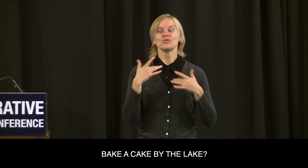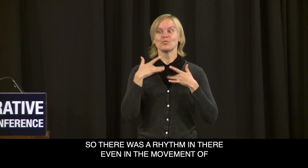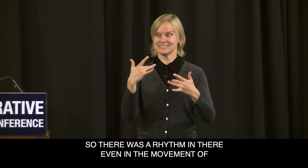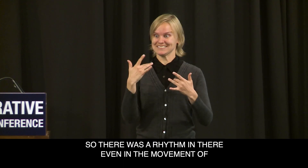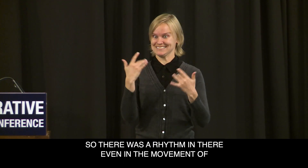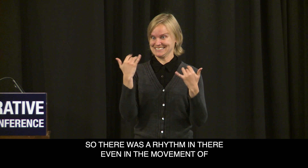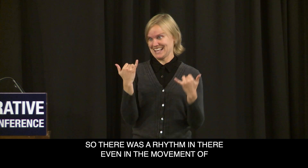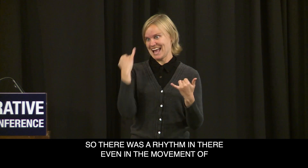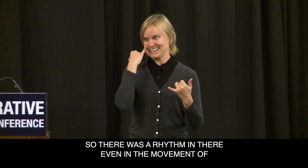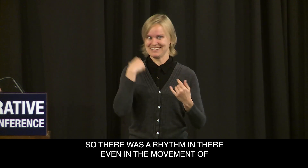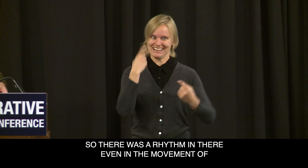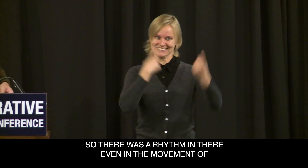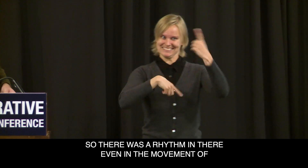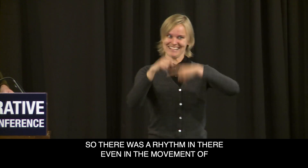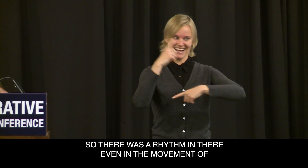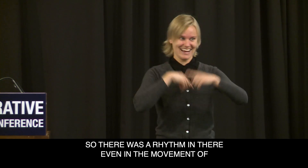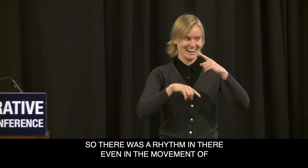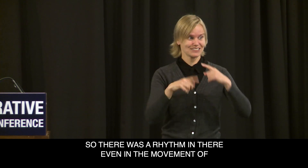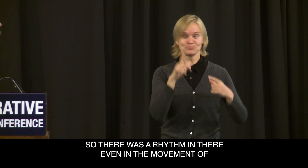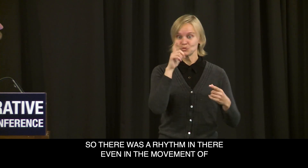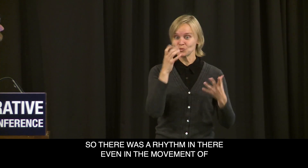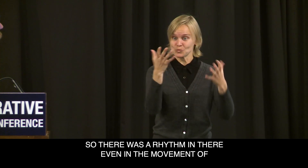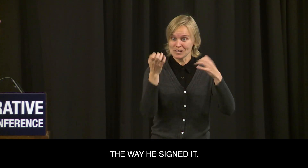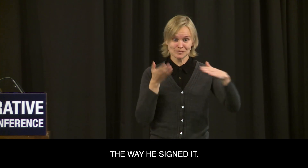So there was a rhythm in there, even in the movement of the way he